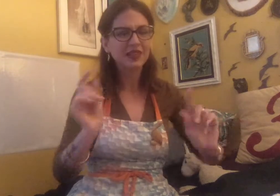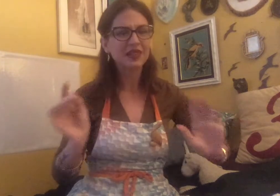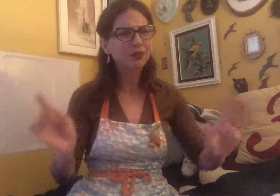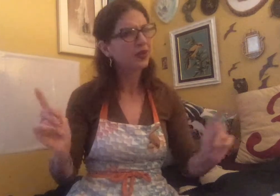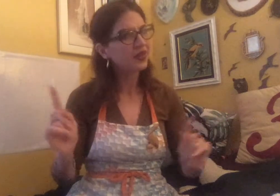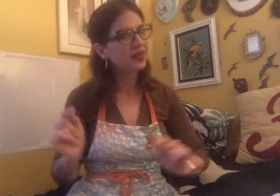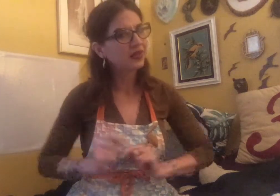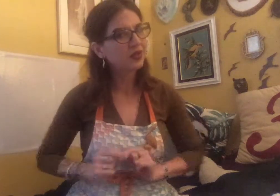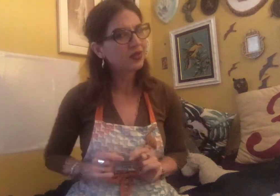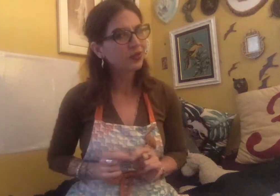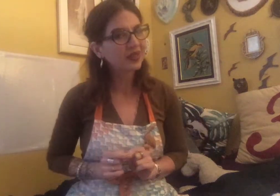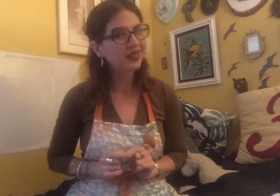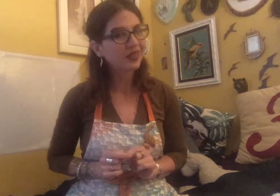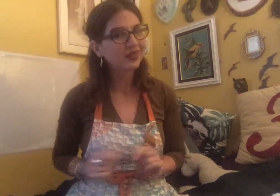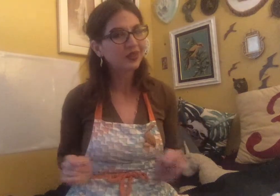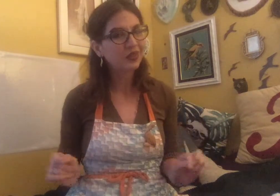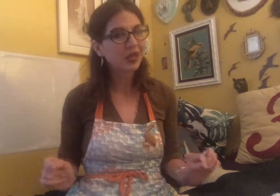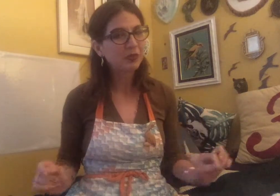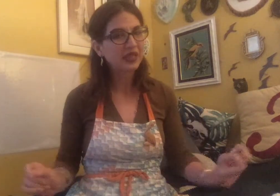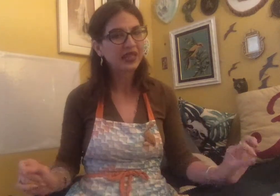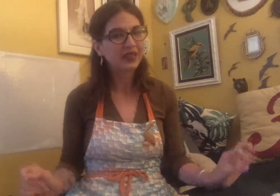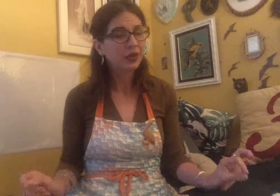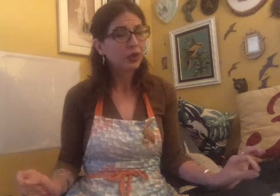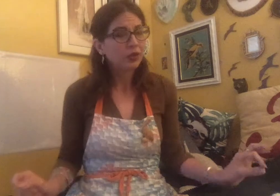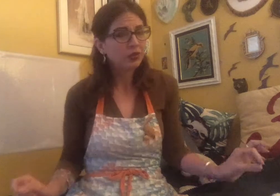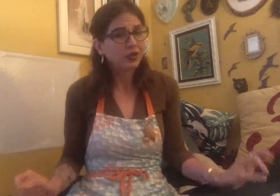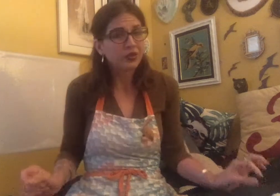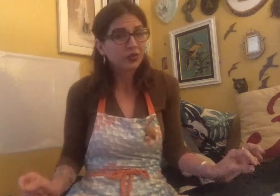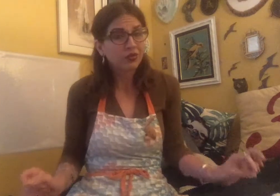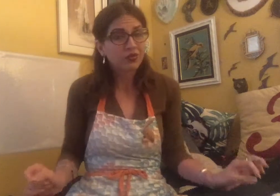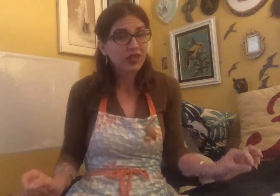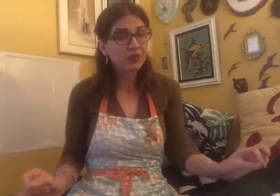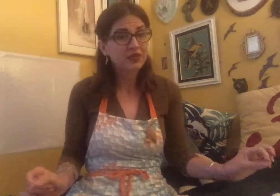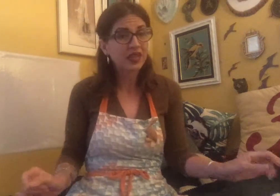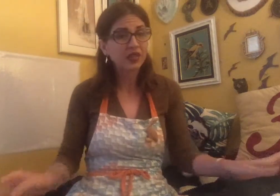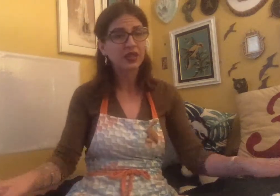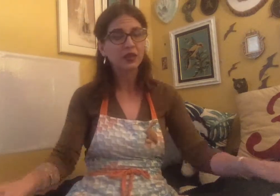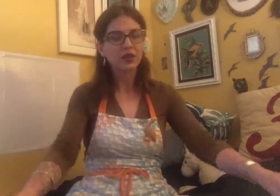deep breath in. I know this one can get a little complicated. Roller coasters can be scary.